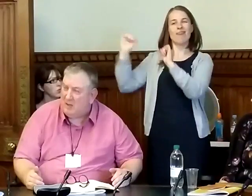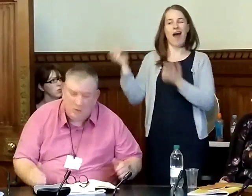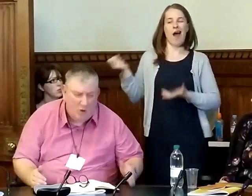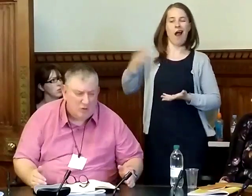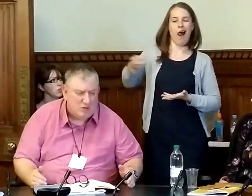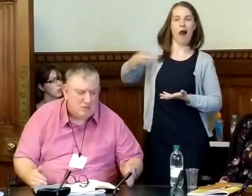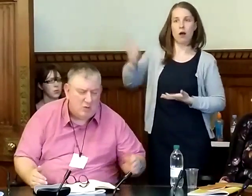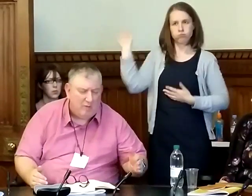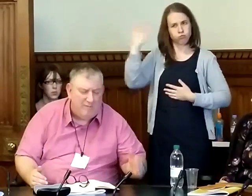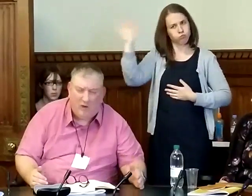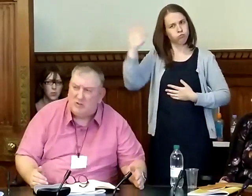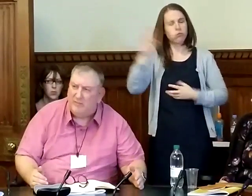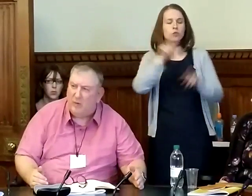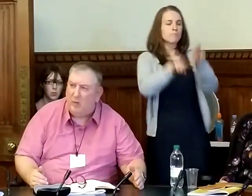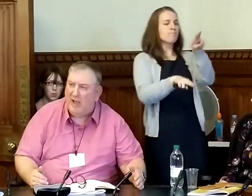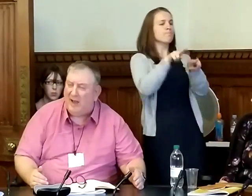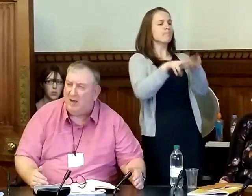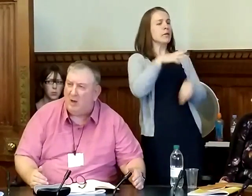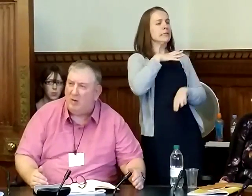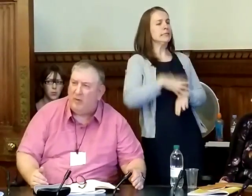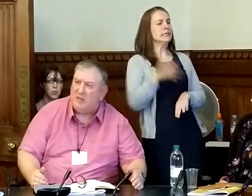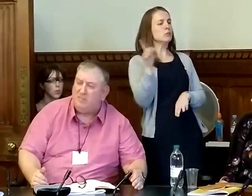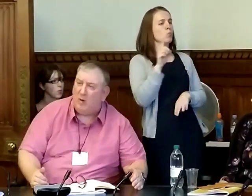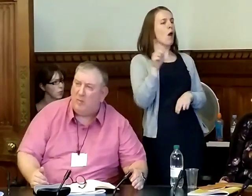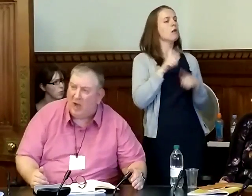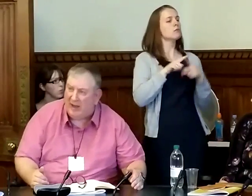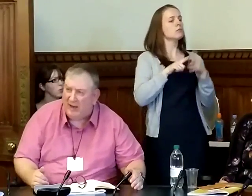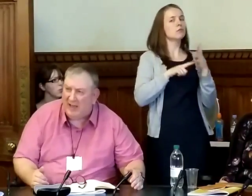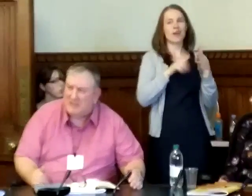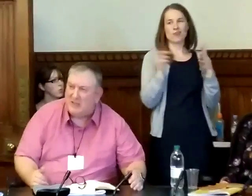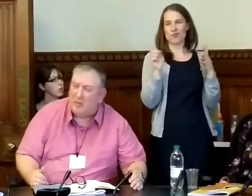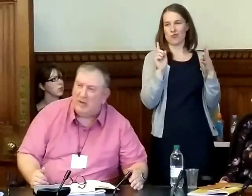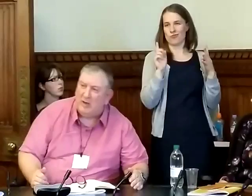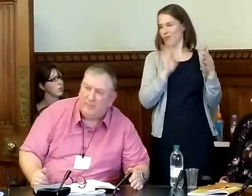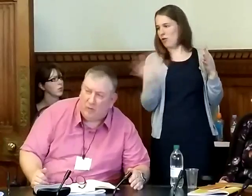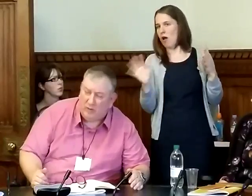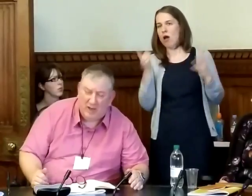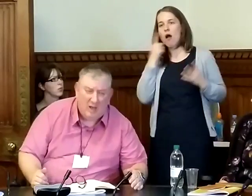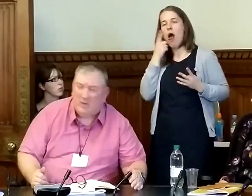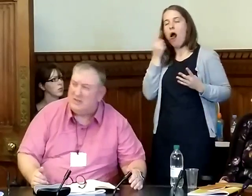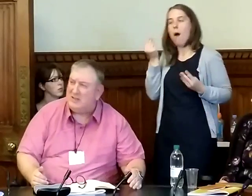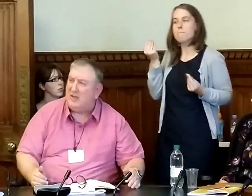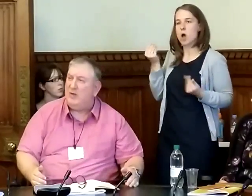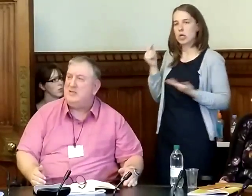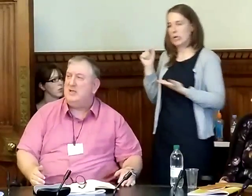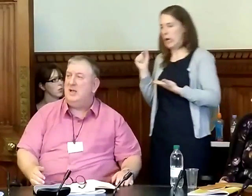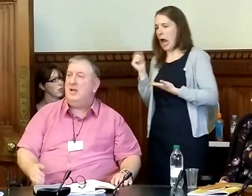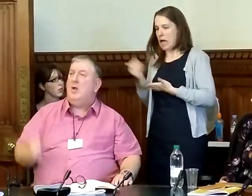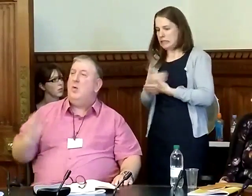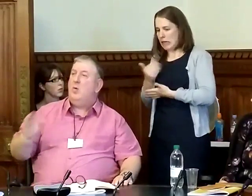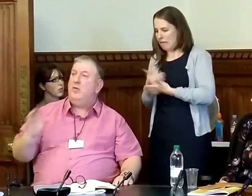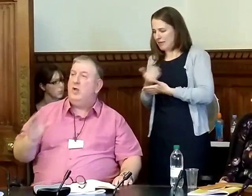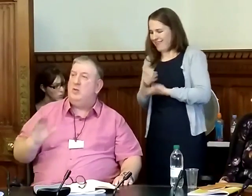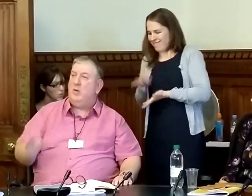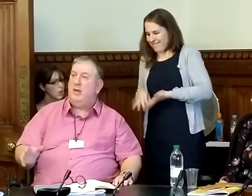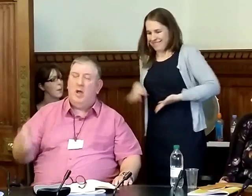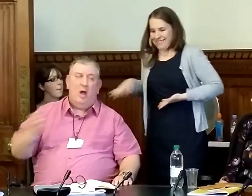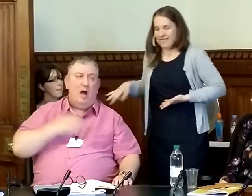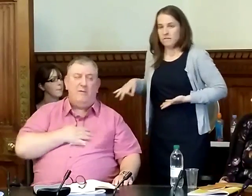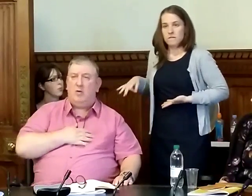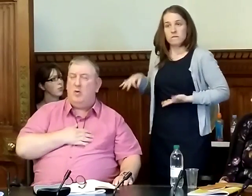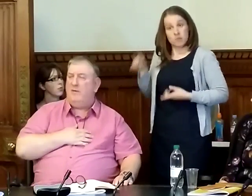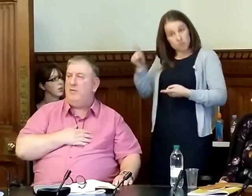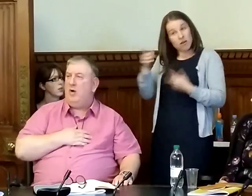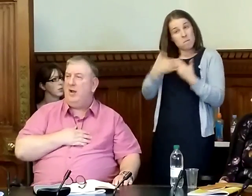needs. Not to look, first of all, at the local authority, but online, and see what they can afford, which is increasingly what they're